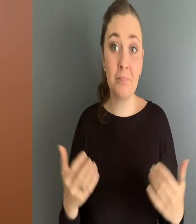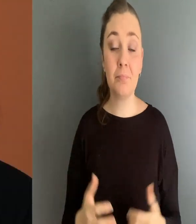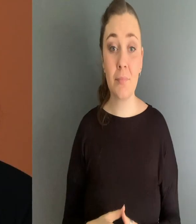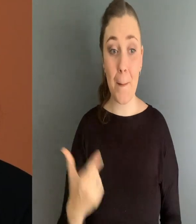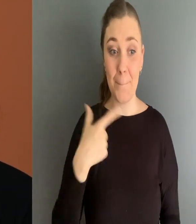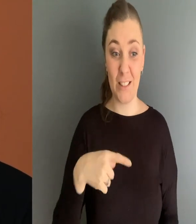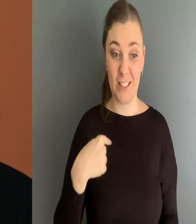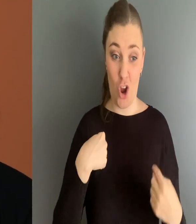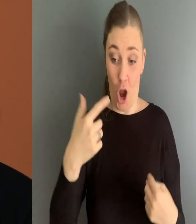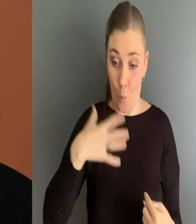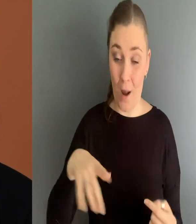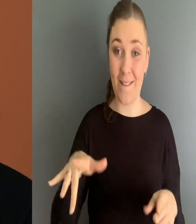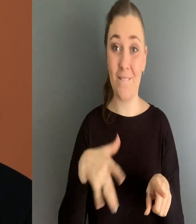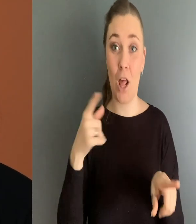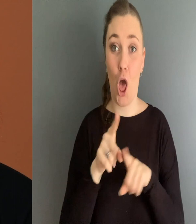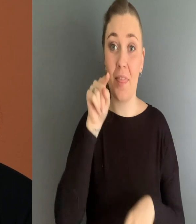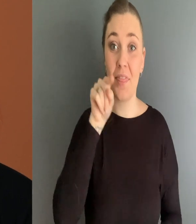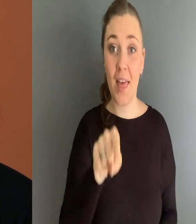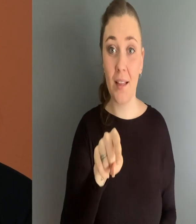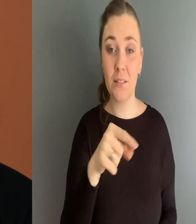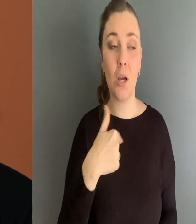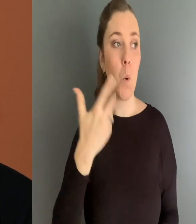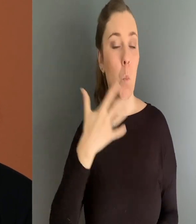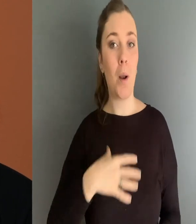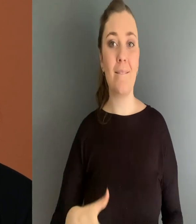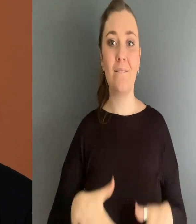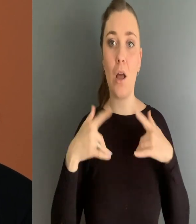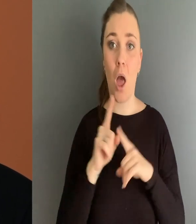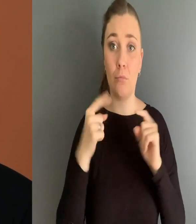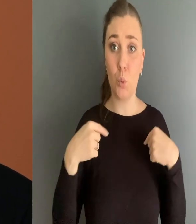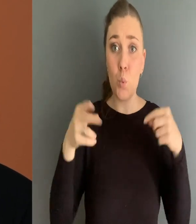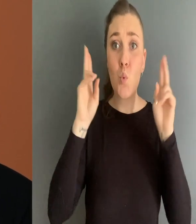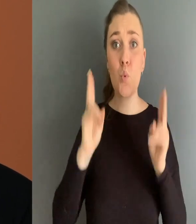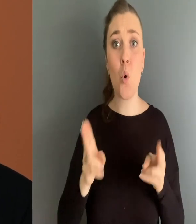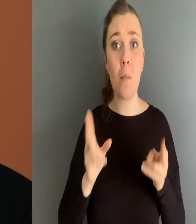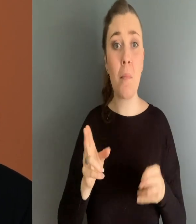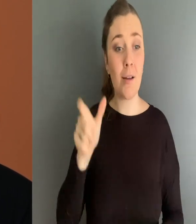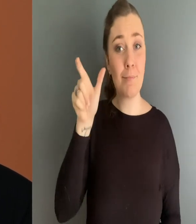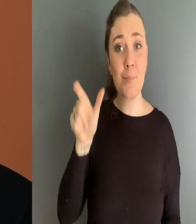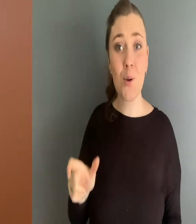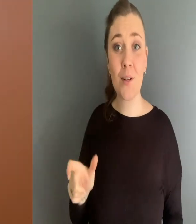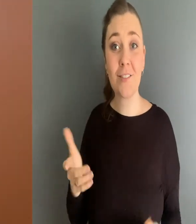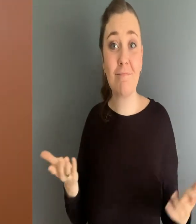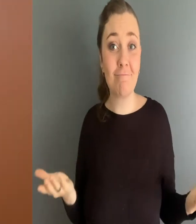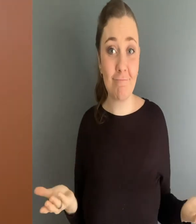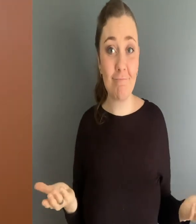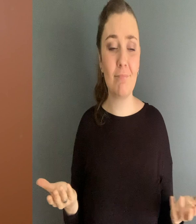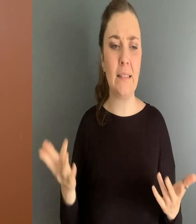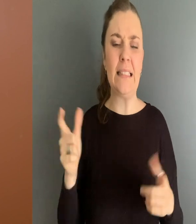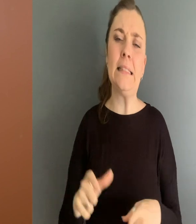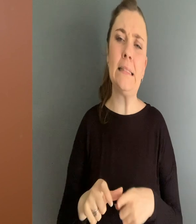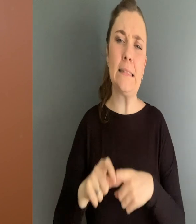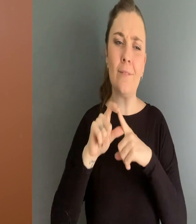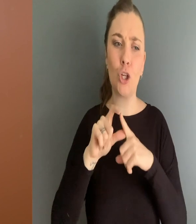that's what i want to feel like i want to feel like a normal person and it's it's difficult